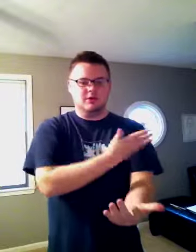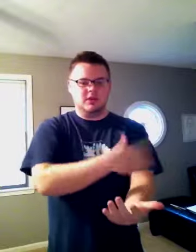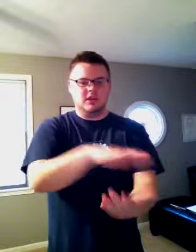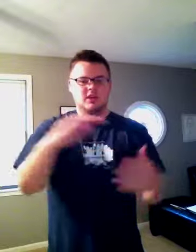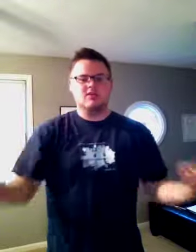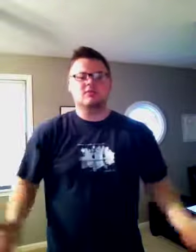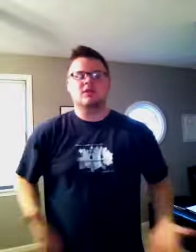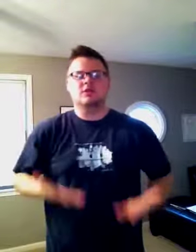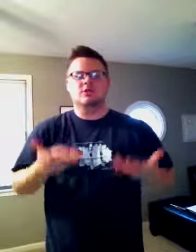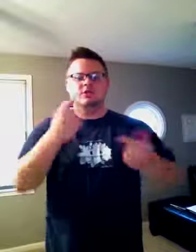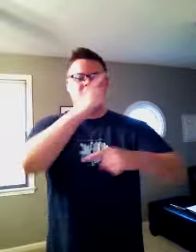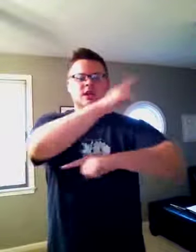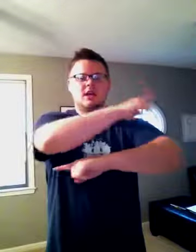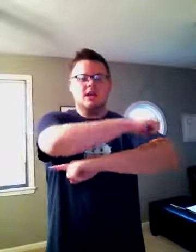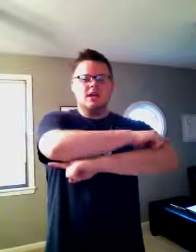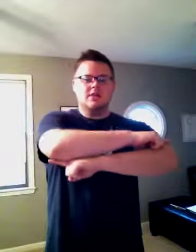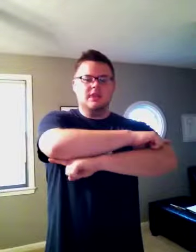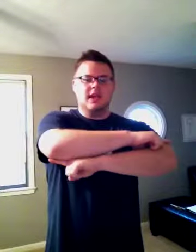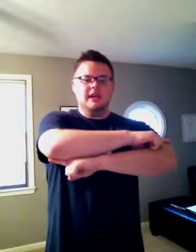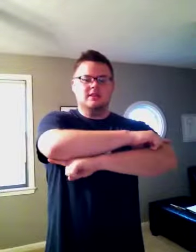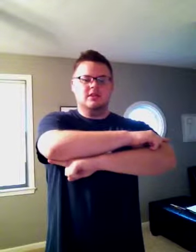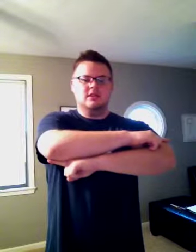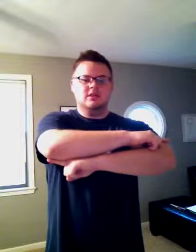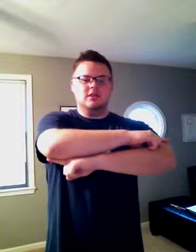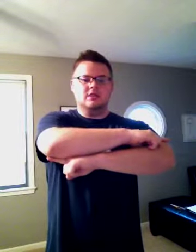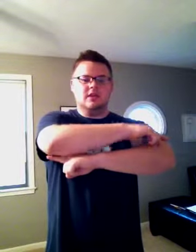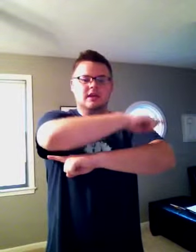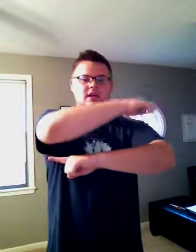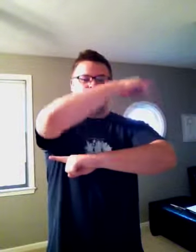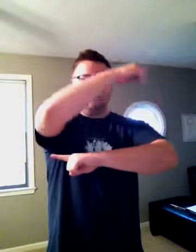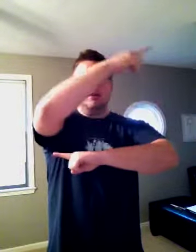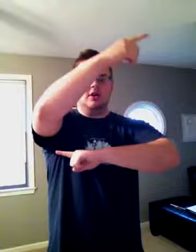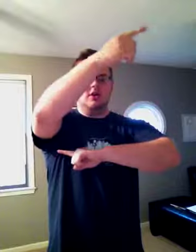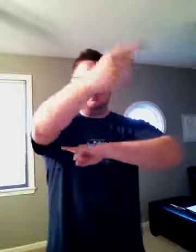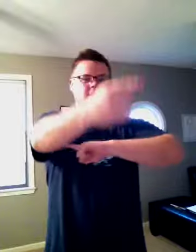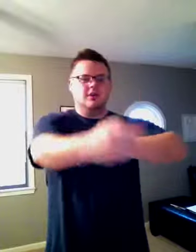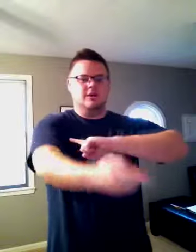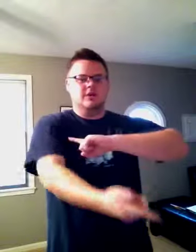music fills the night. You're going to take it, wrap it all the way around.